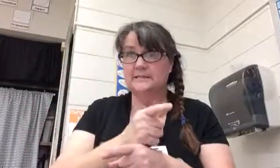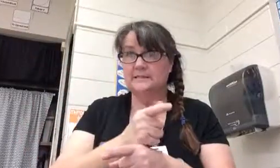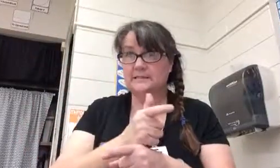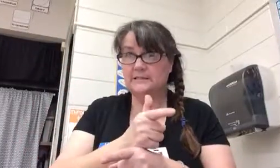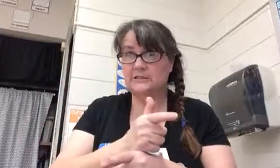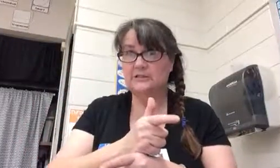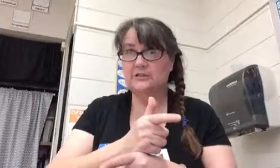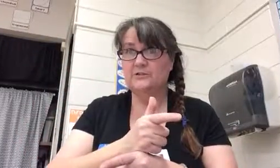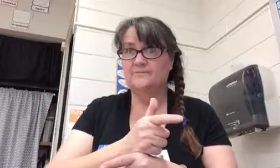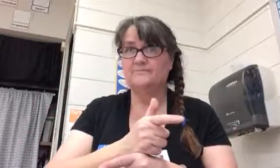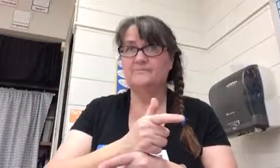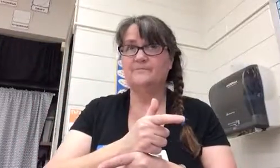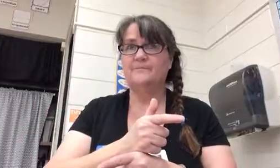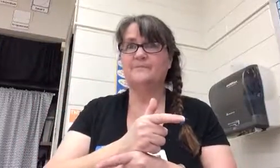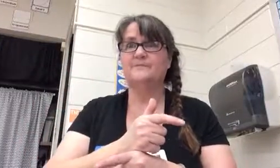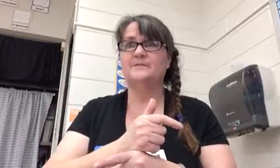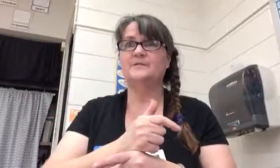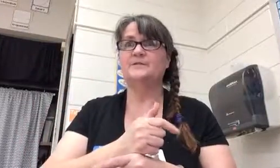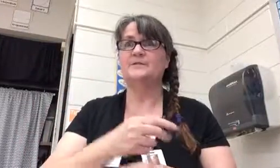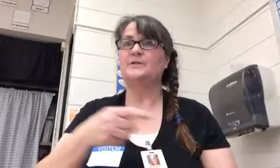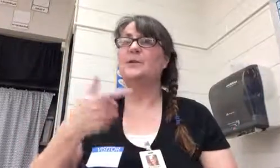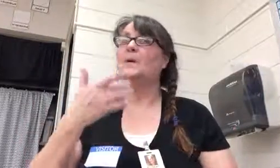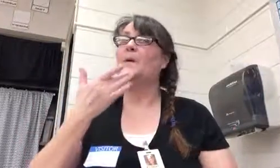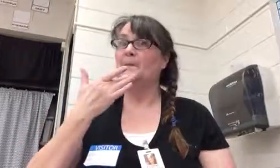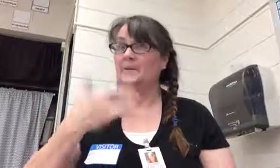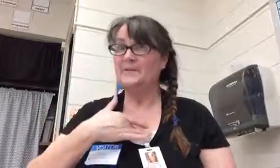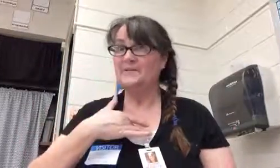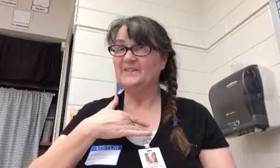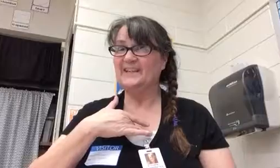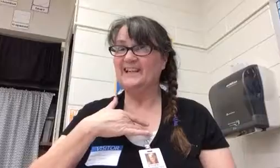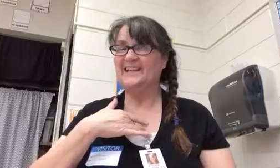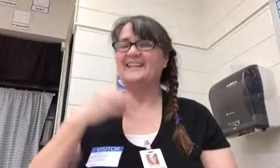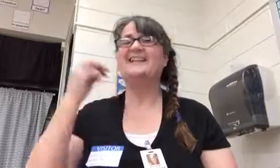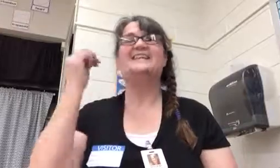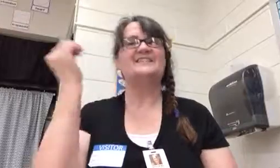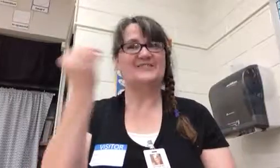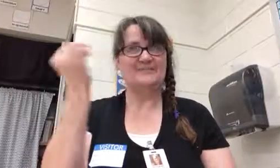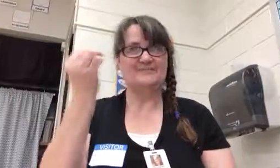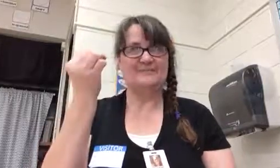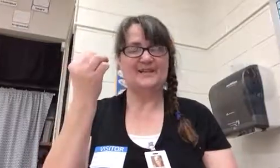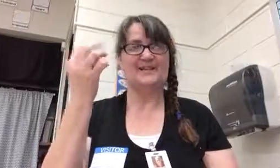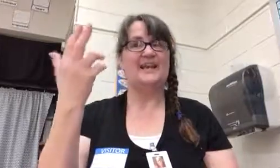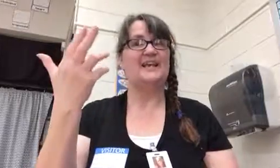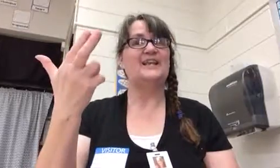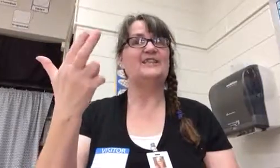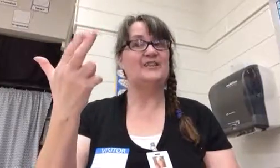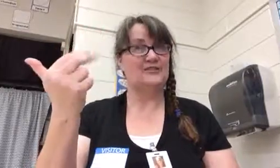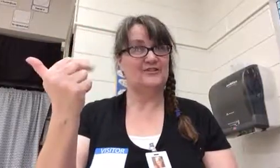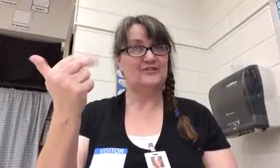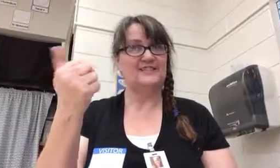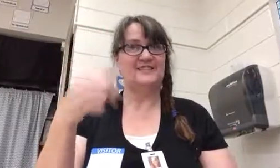doesn't have to go to school on her birthday. How nice. All right, thank you, Vincent, for helping. All right, let's move on to our number of the day.